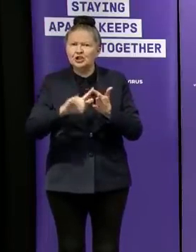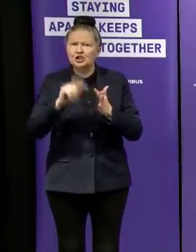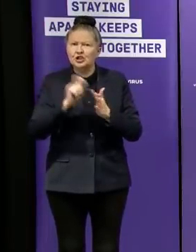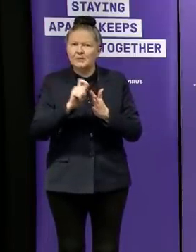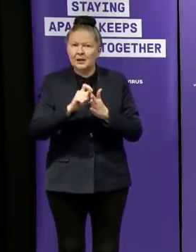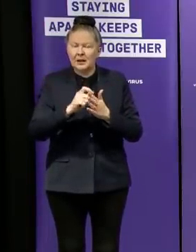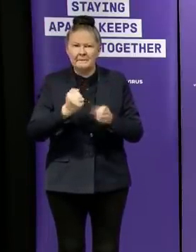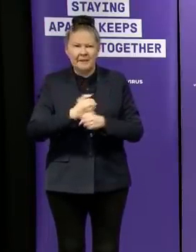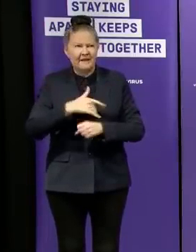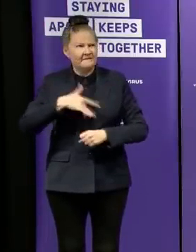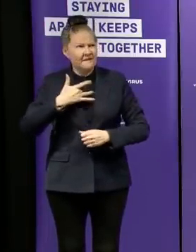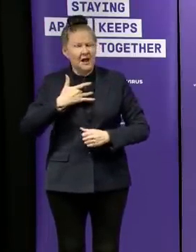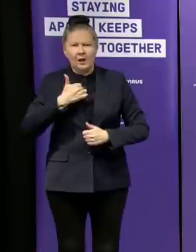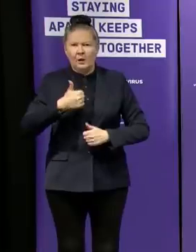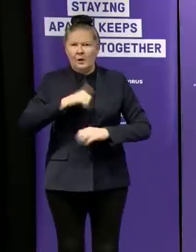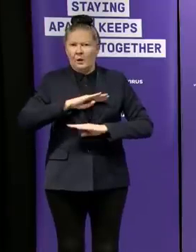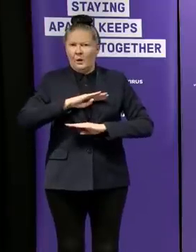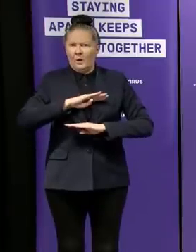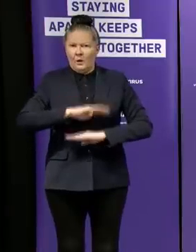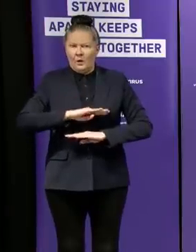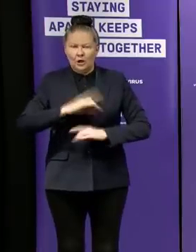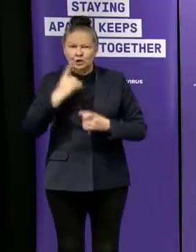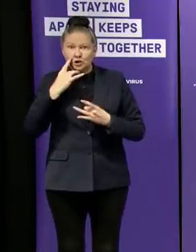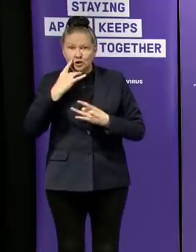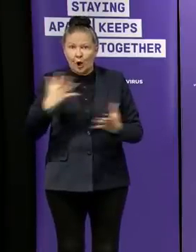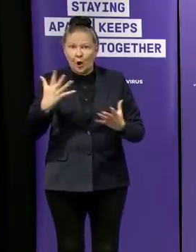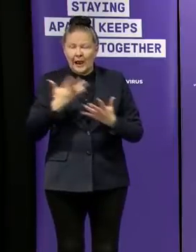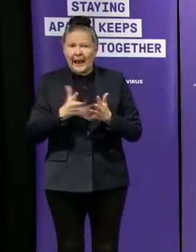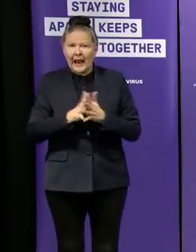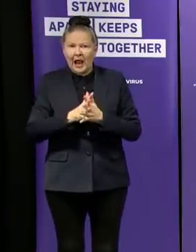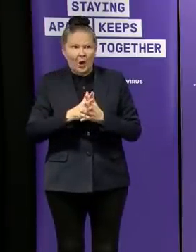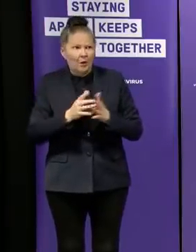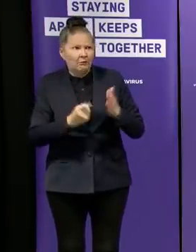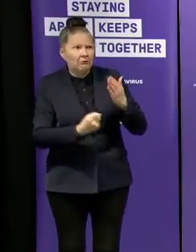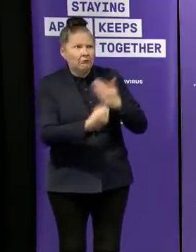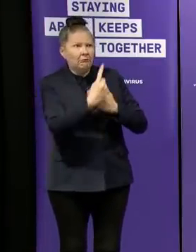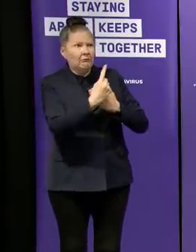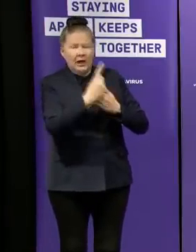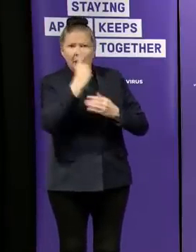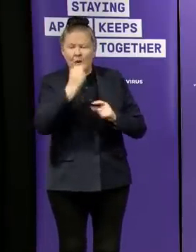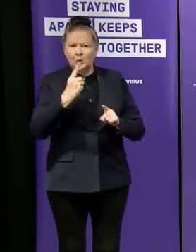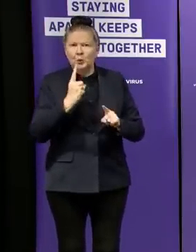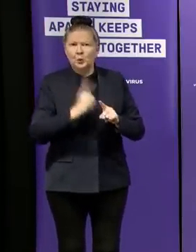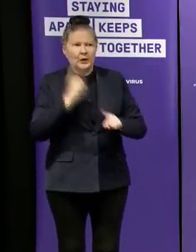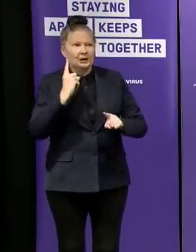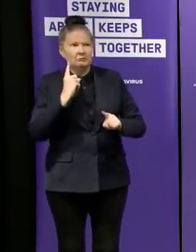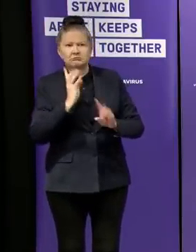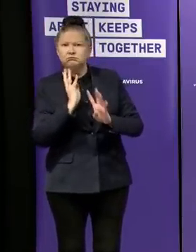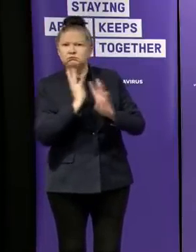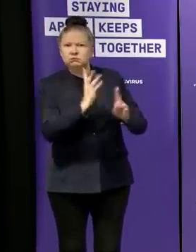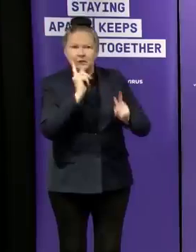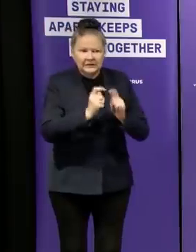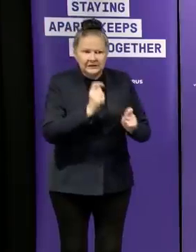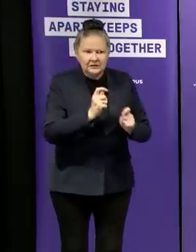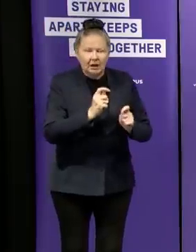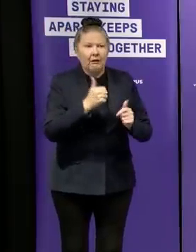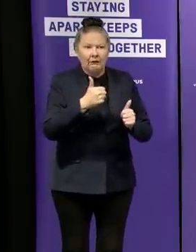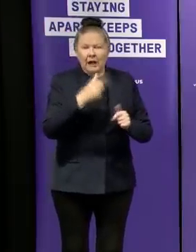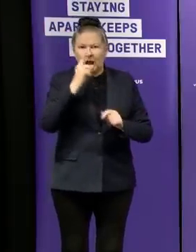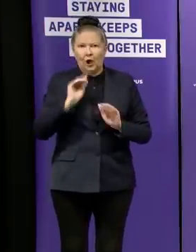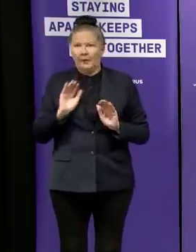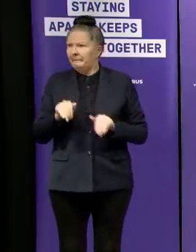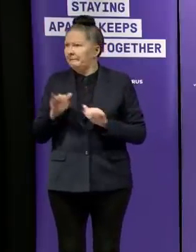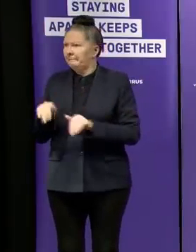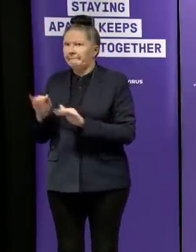piece of reassurance, really, for how we can respond to individual cases in communities, how people can quarantine appropriately, and we